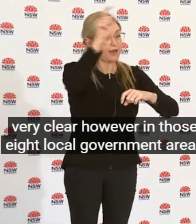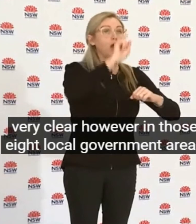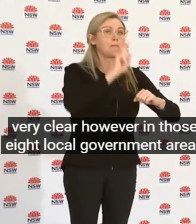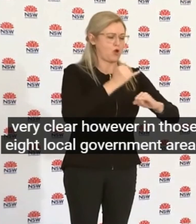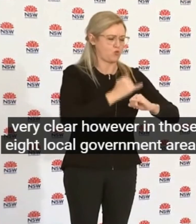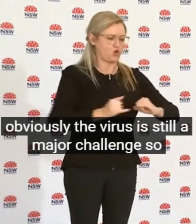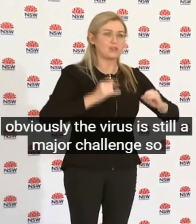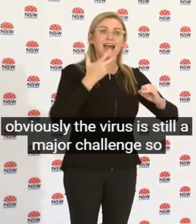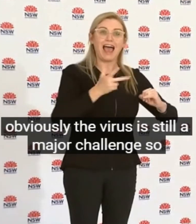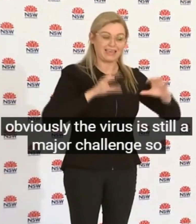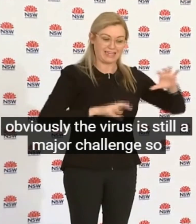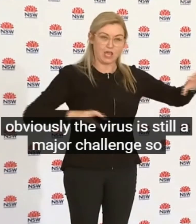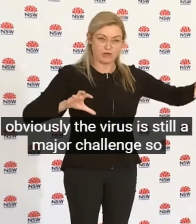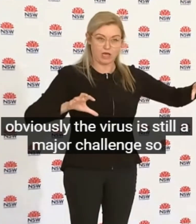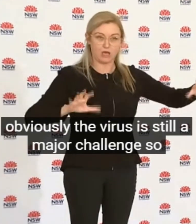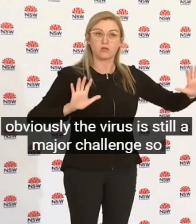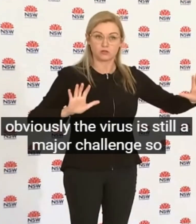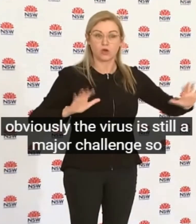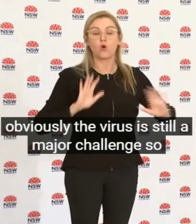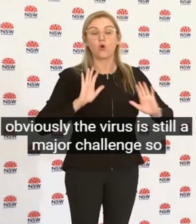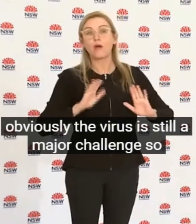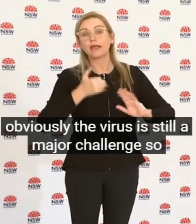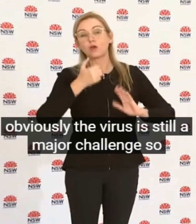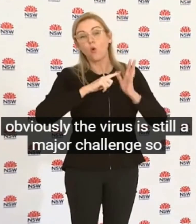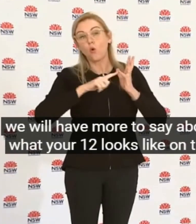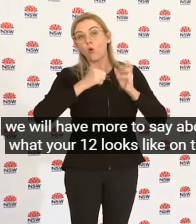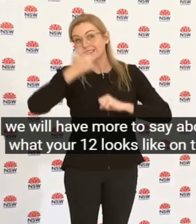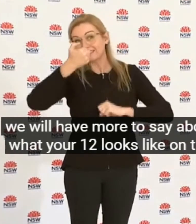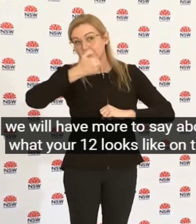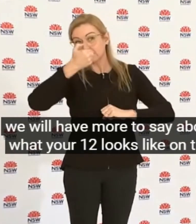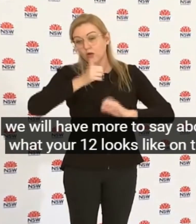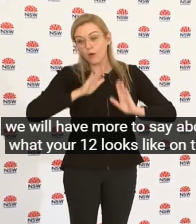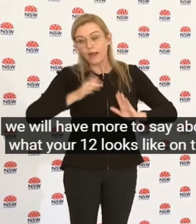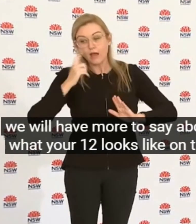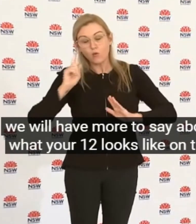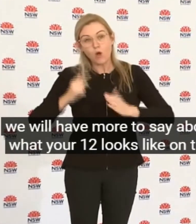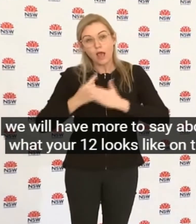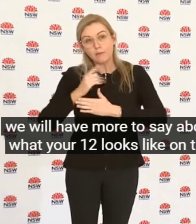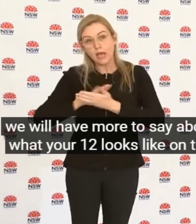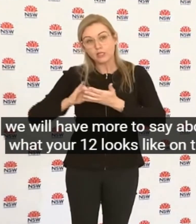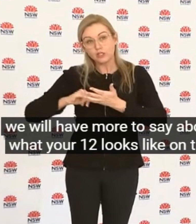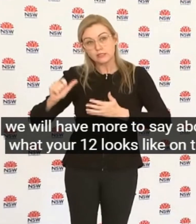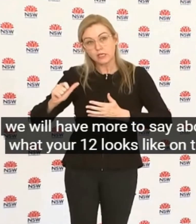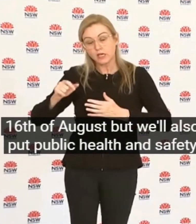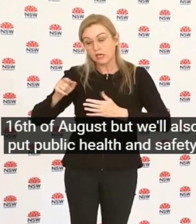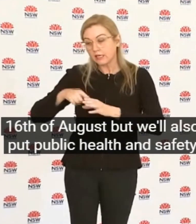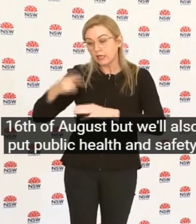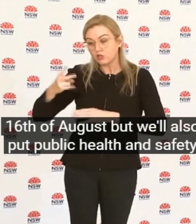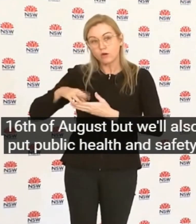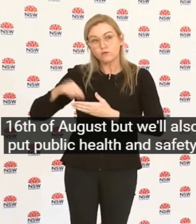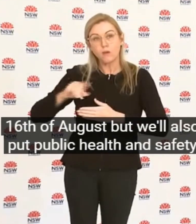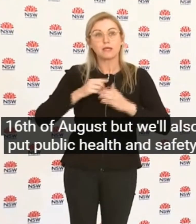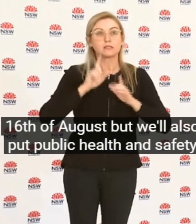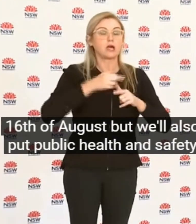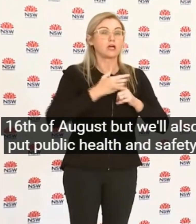say about what Year 12 looks like on the 16th of August, but we'll also put public health and safety first, including the students. But from the 9th of August,